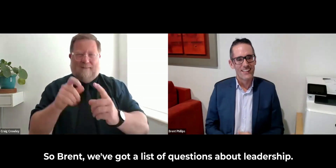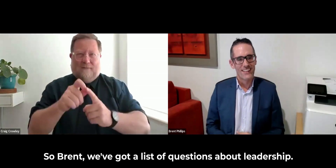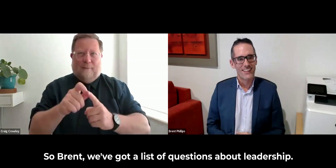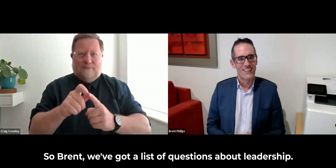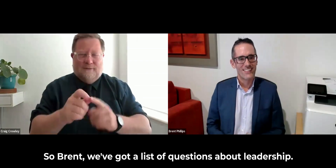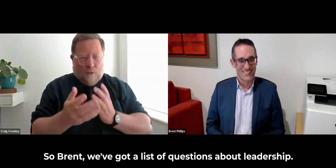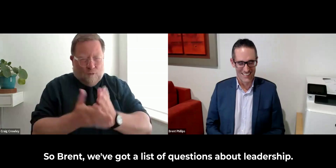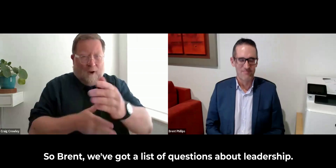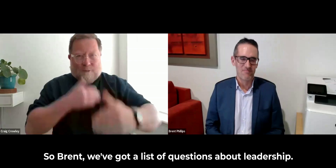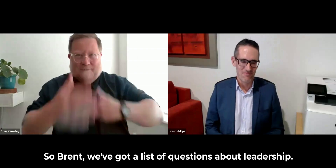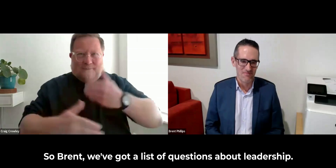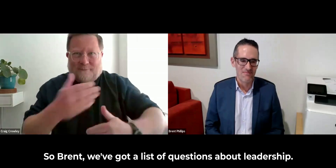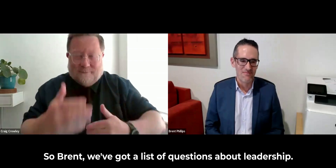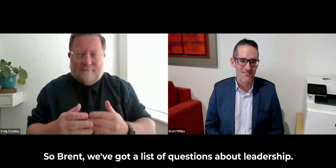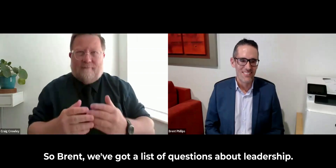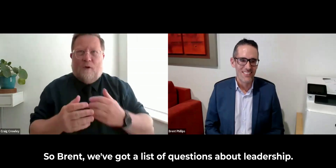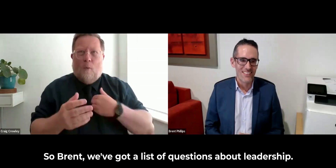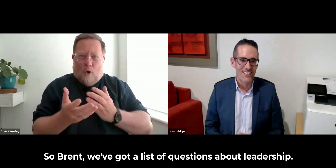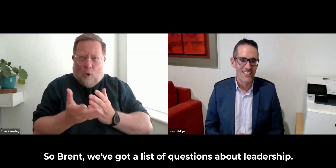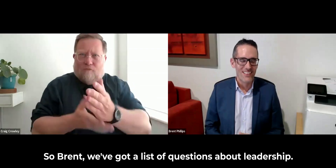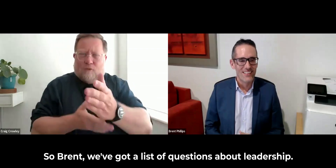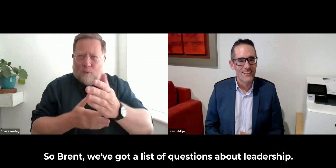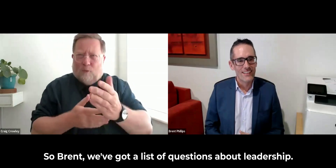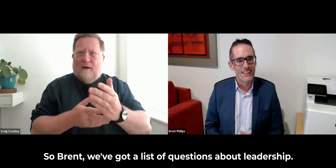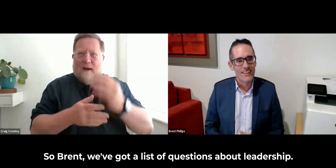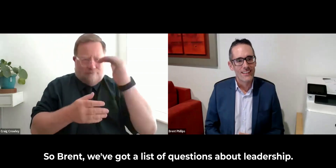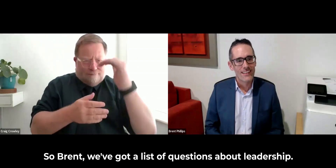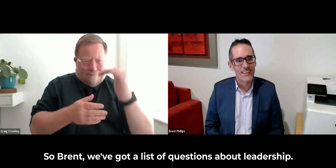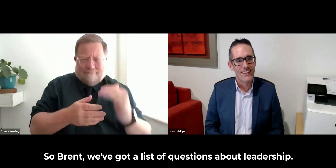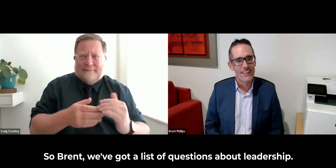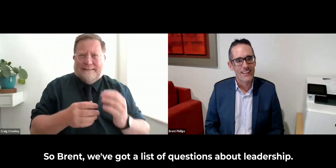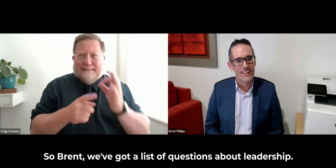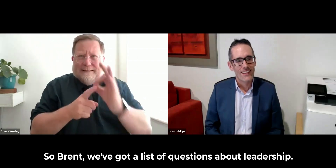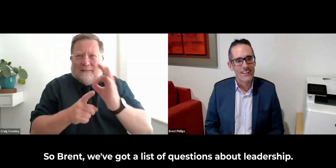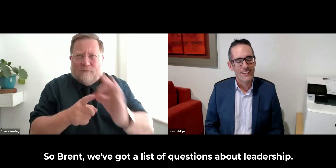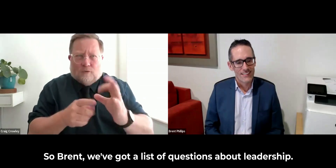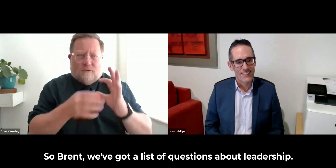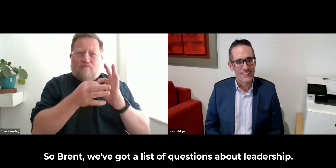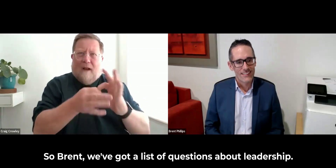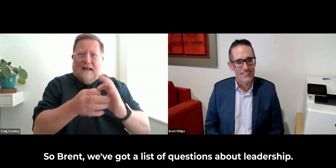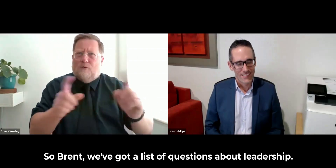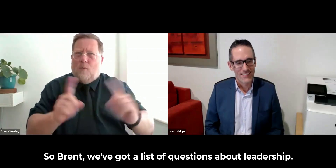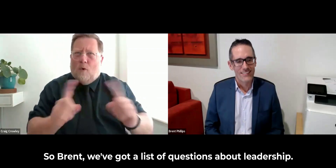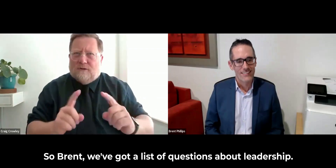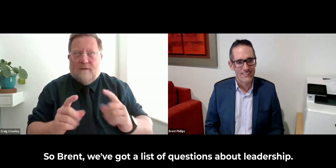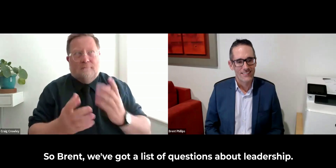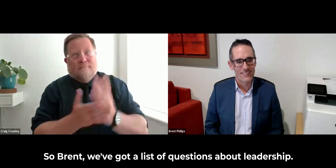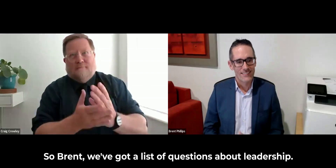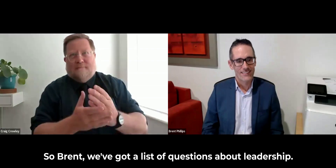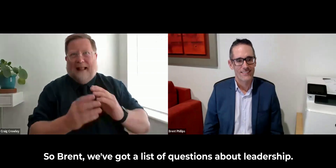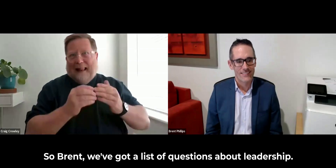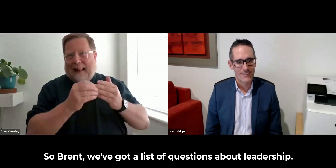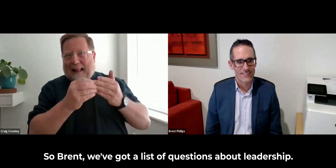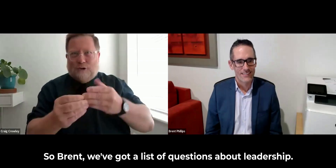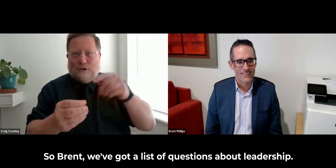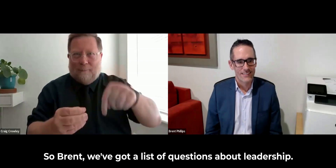So, Brent, um, we've got a list of